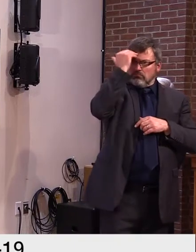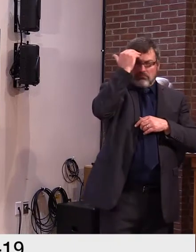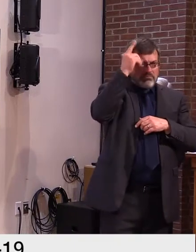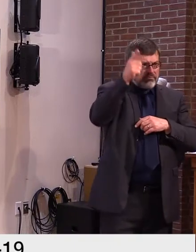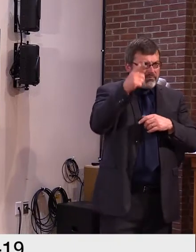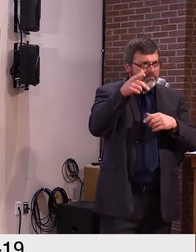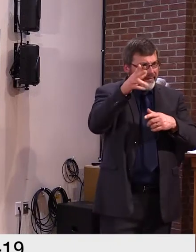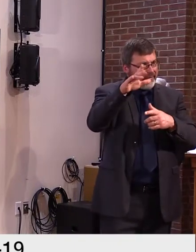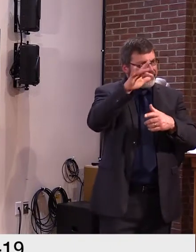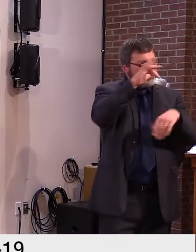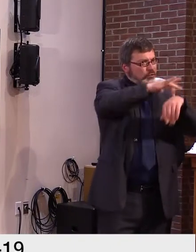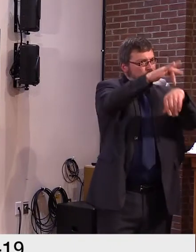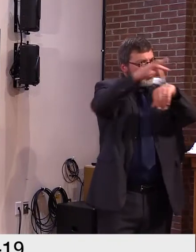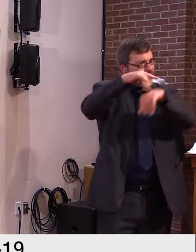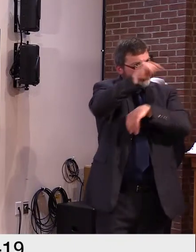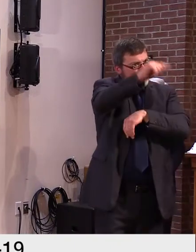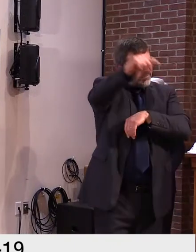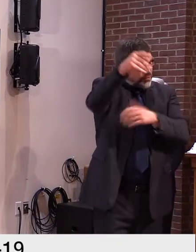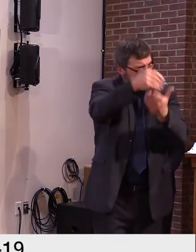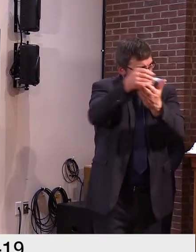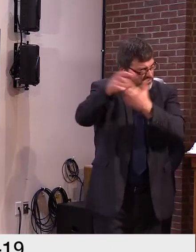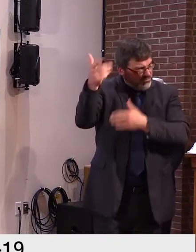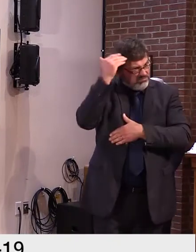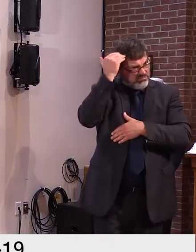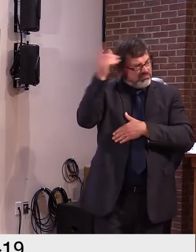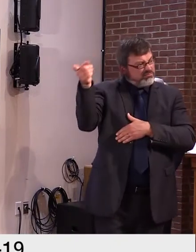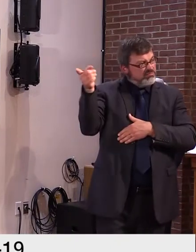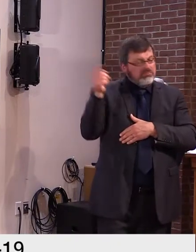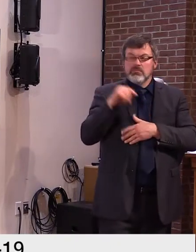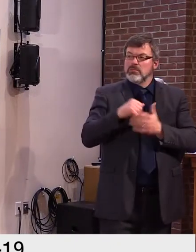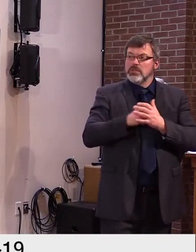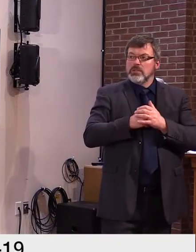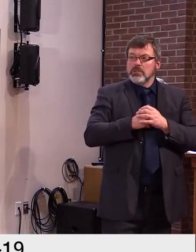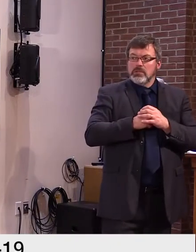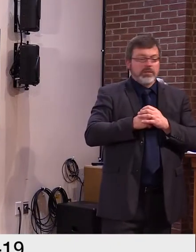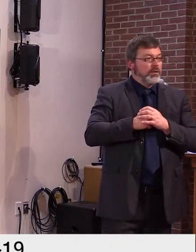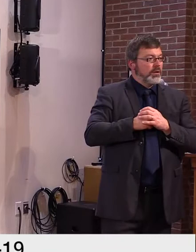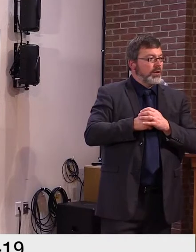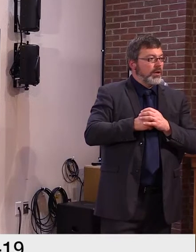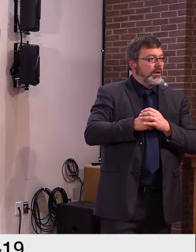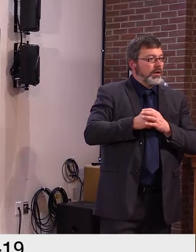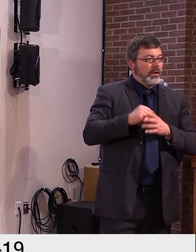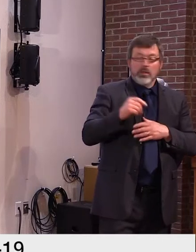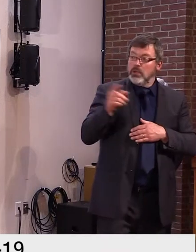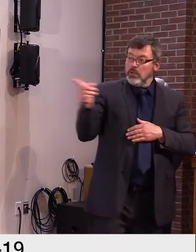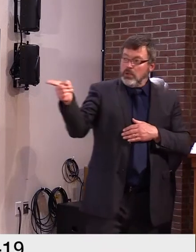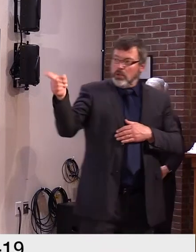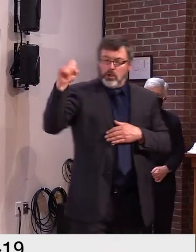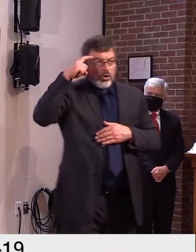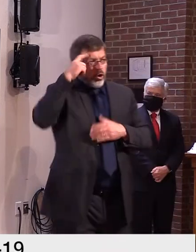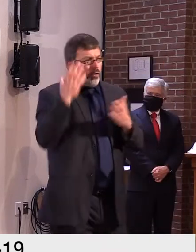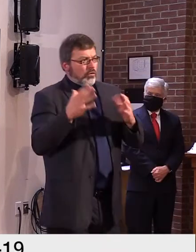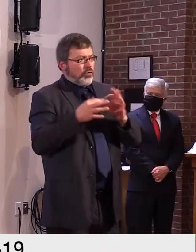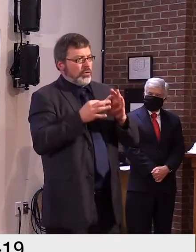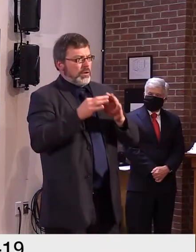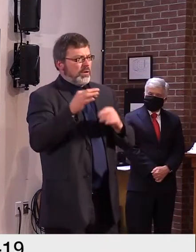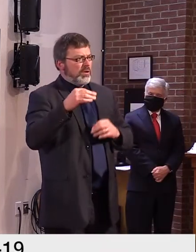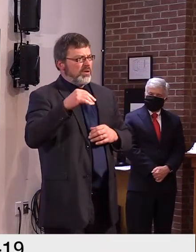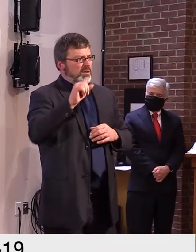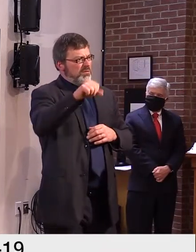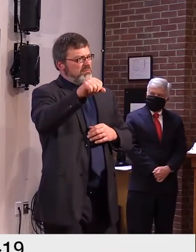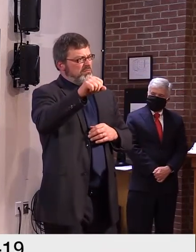I'll let Dr. Levine answer that, but from my recollection, that was after the quarantine period that they went shopping, but I'll let Dr. Levine answer